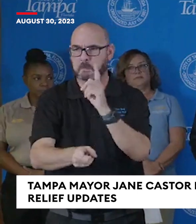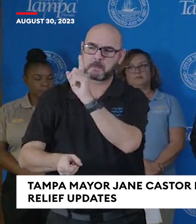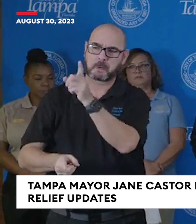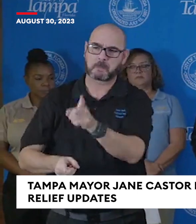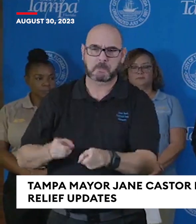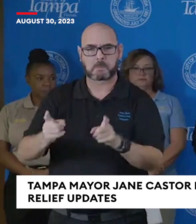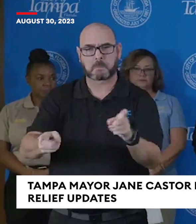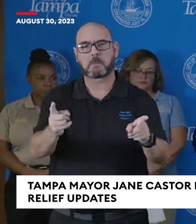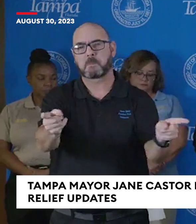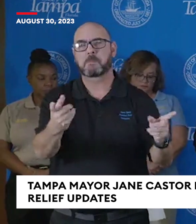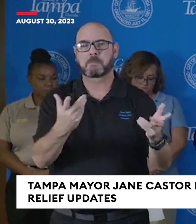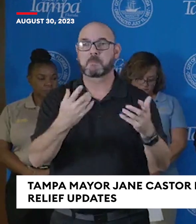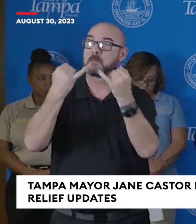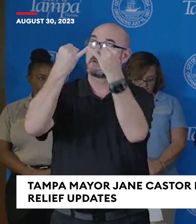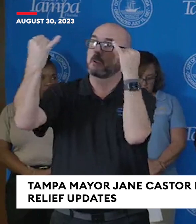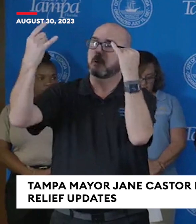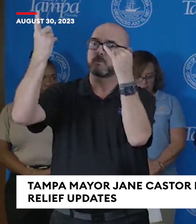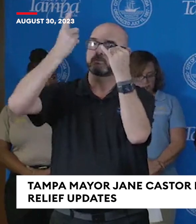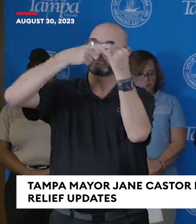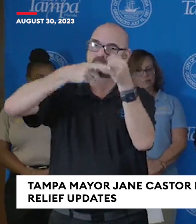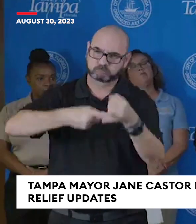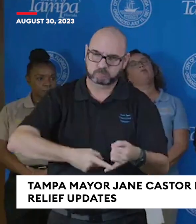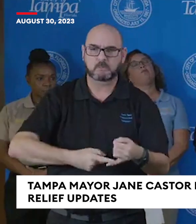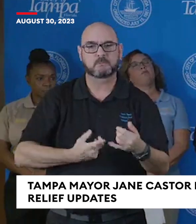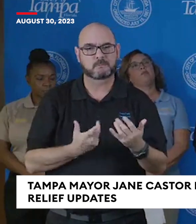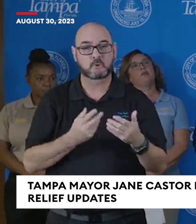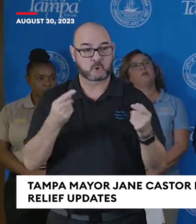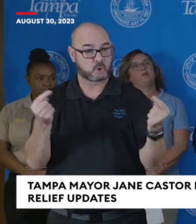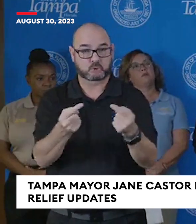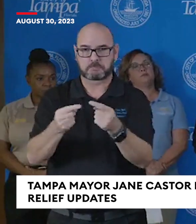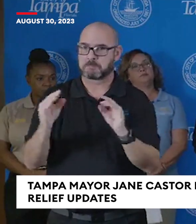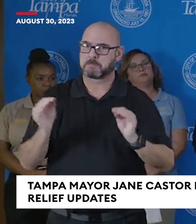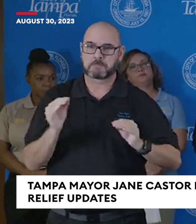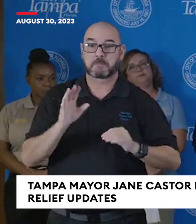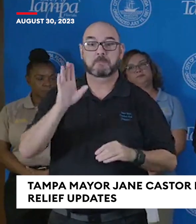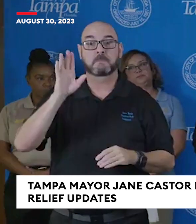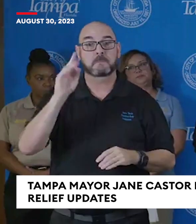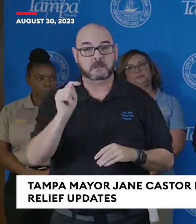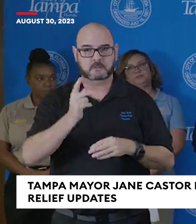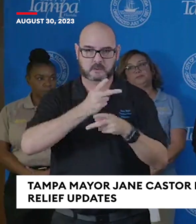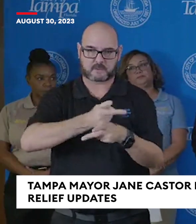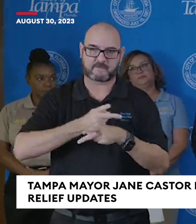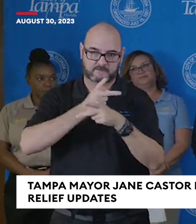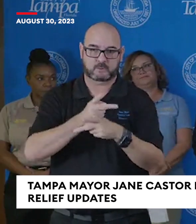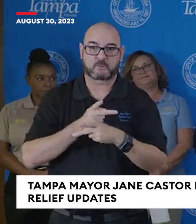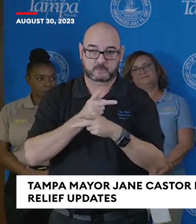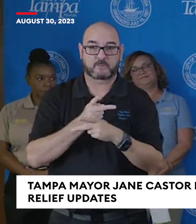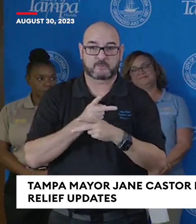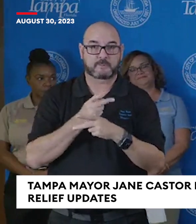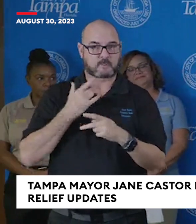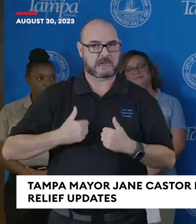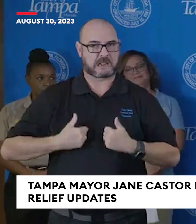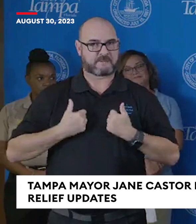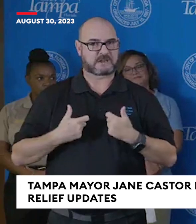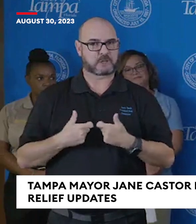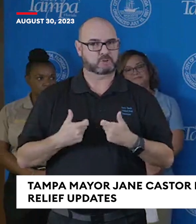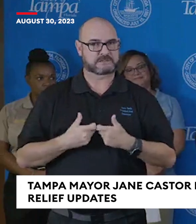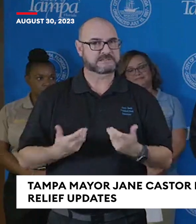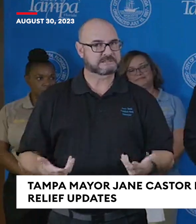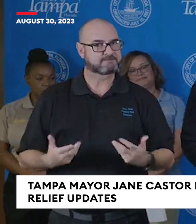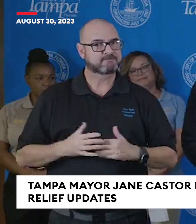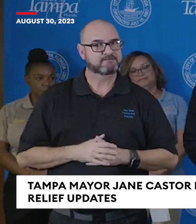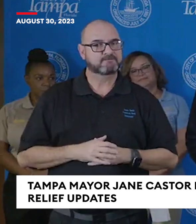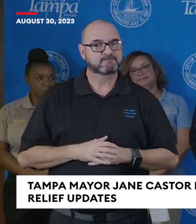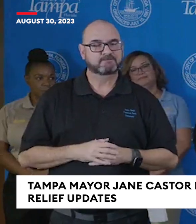still need to be careful walking and driving into the waters for those concerns as well. Also, we would prefer everyone